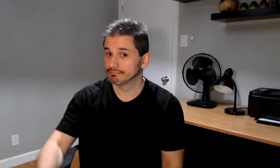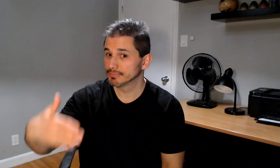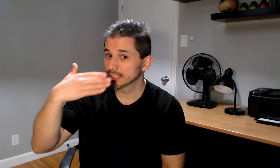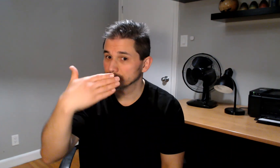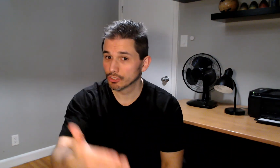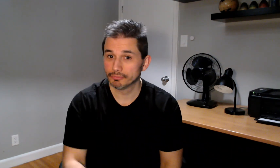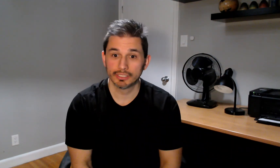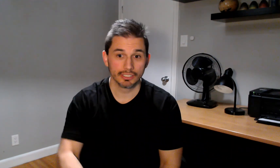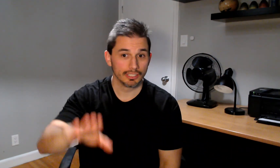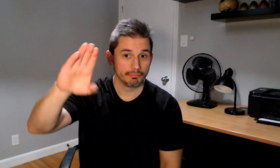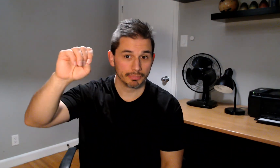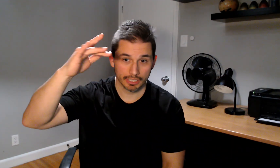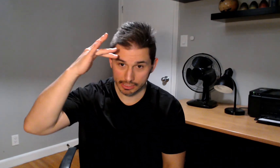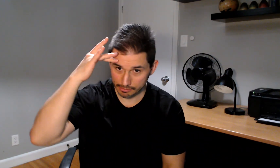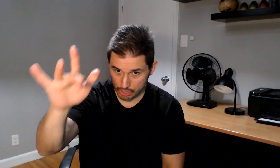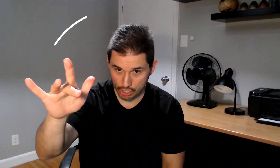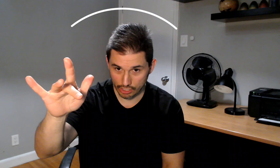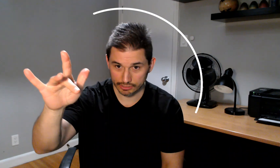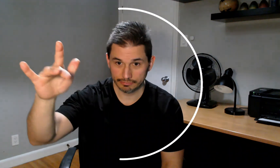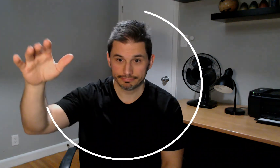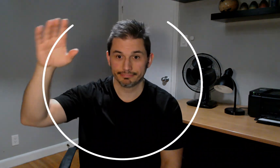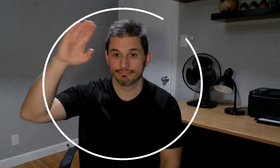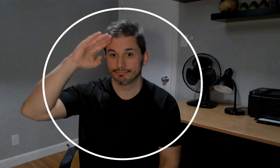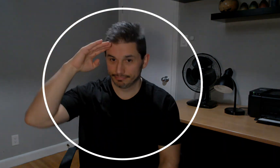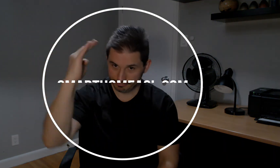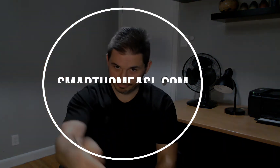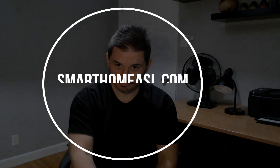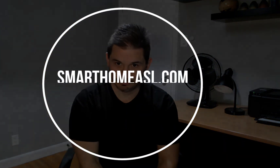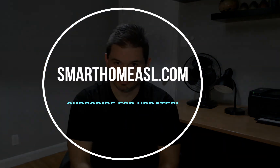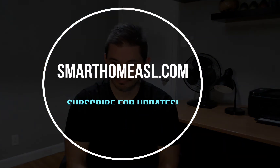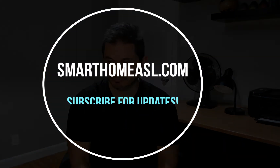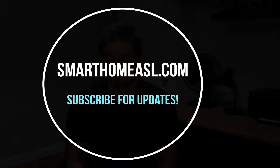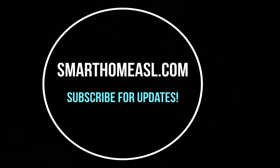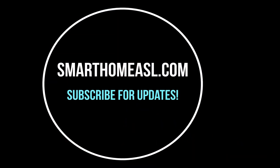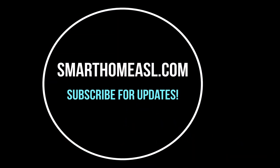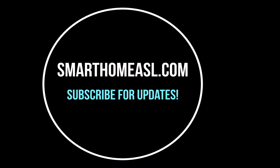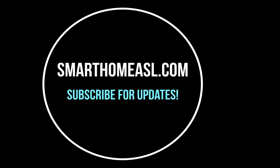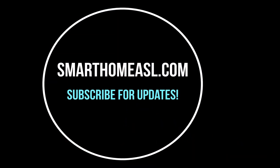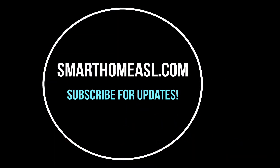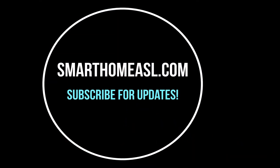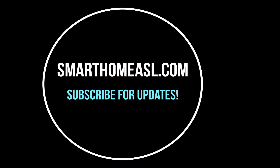idea of what a smart smoke detector can do. All right, be smart.